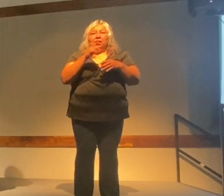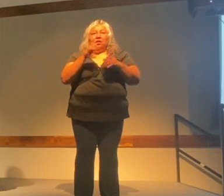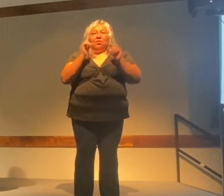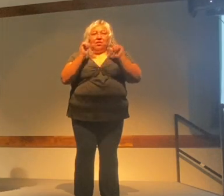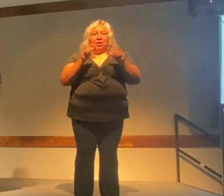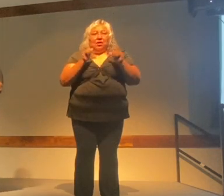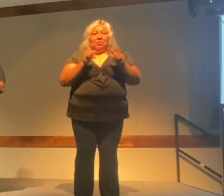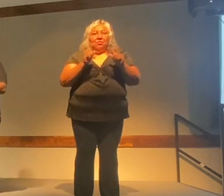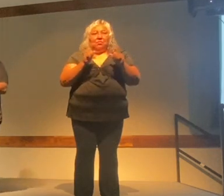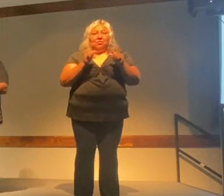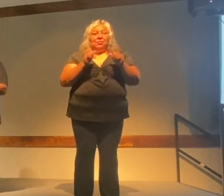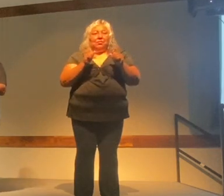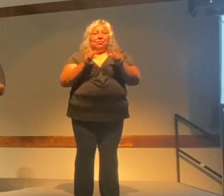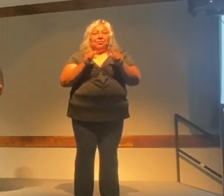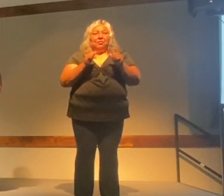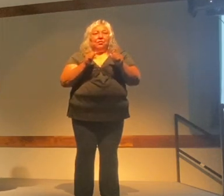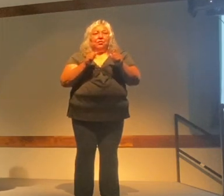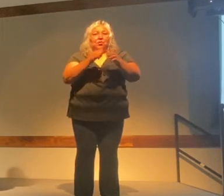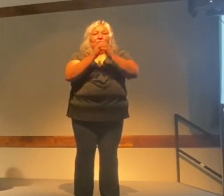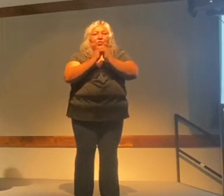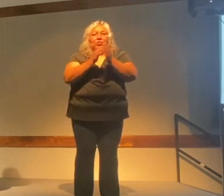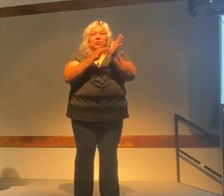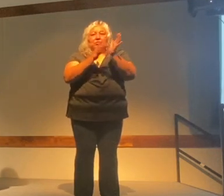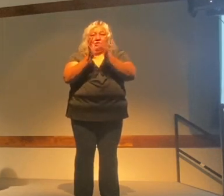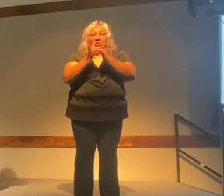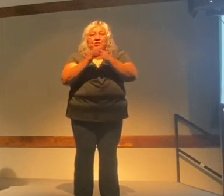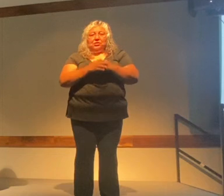able to worship Jesus.